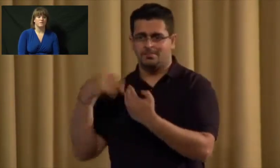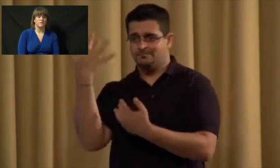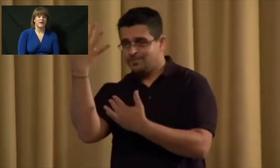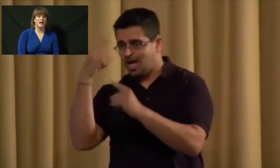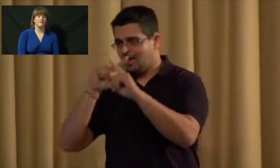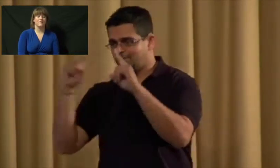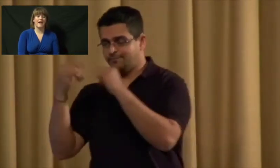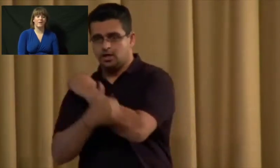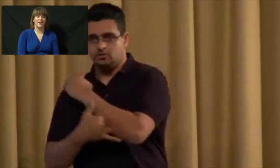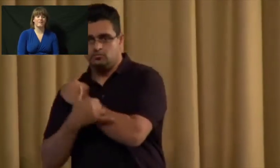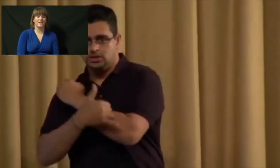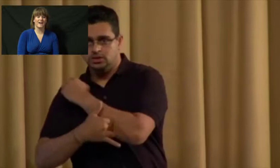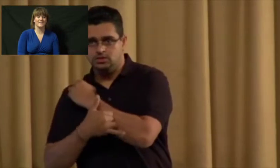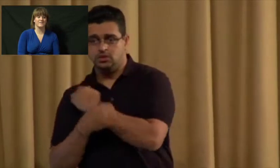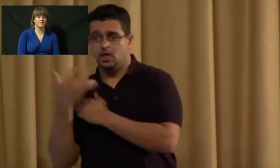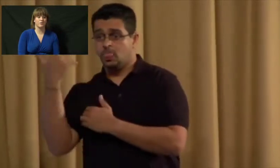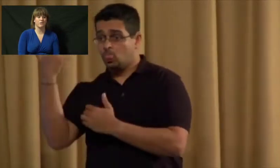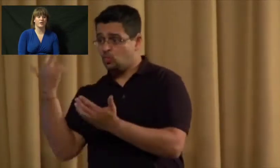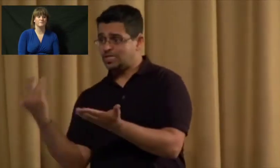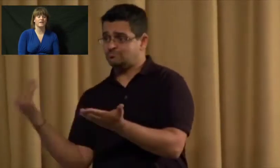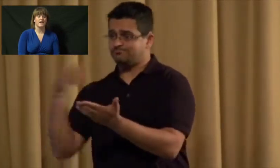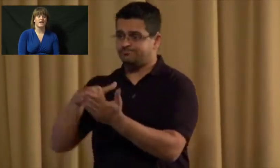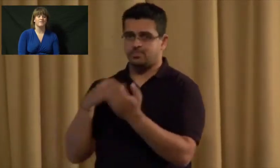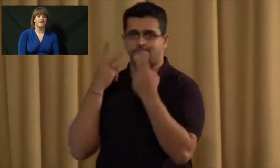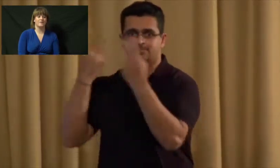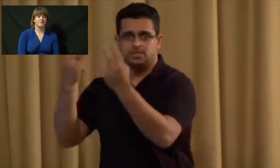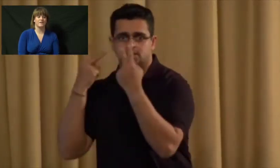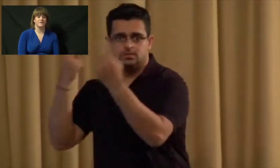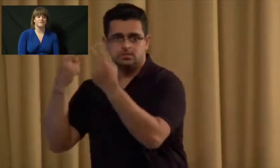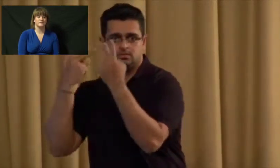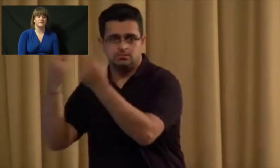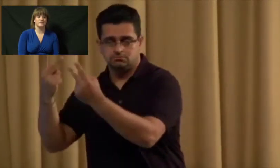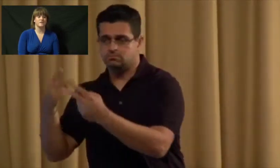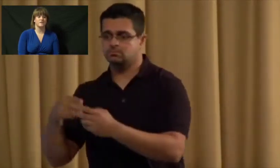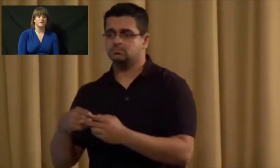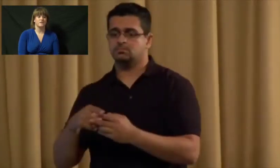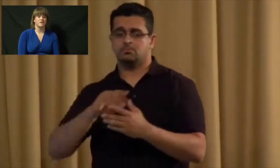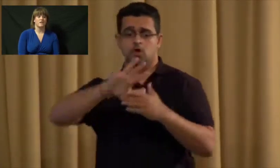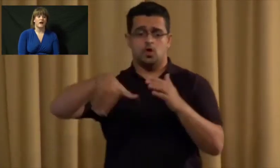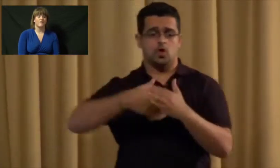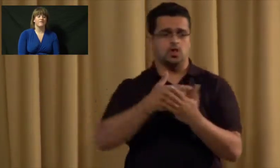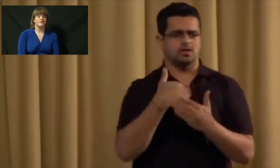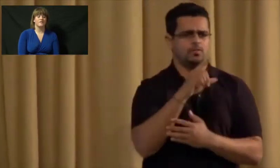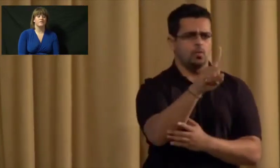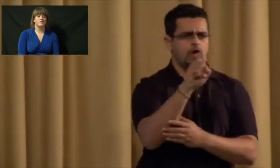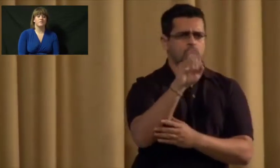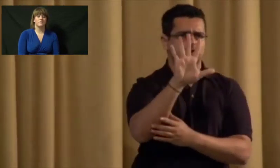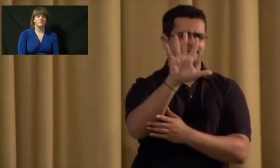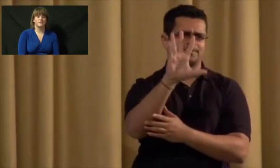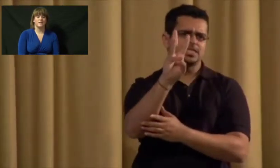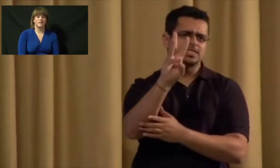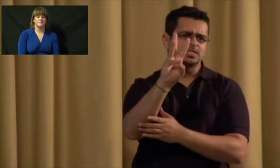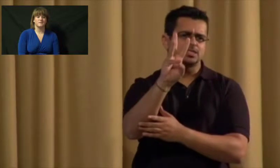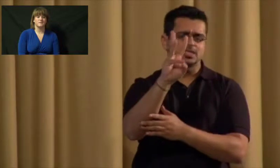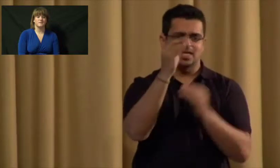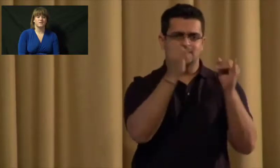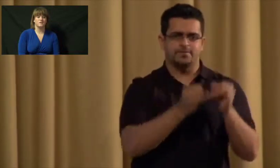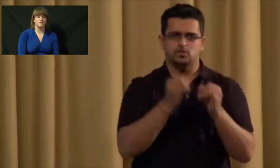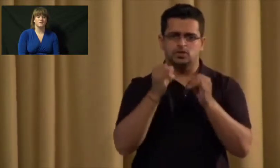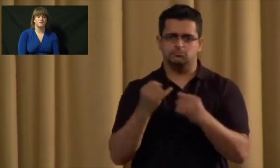but I have 9 different programs in 5 different countries. I visit 3 of them 3 times.